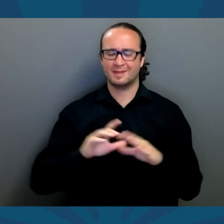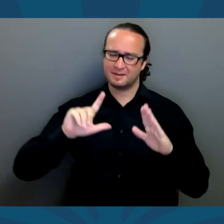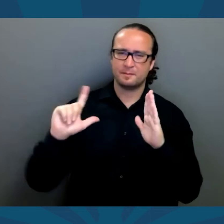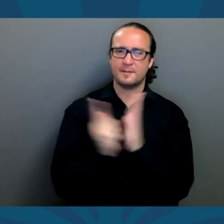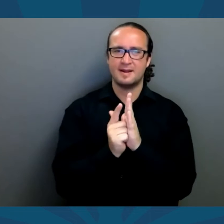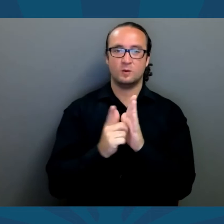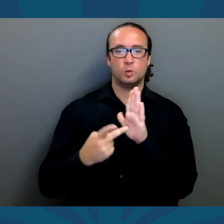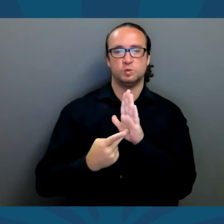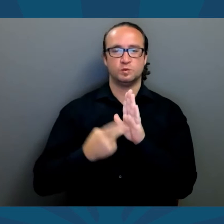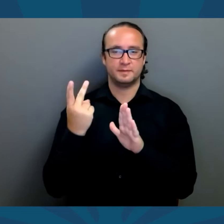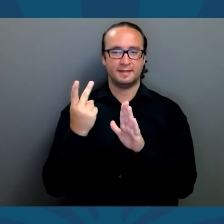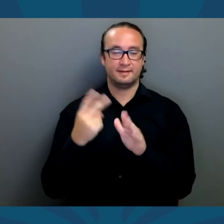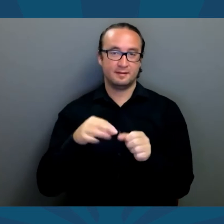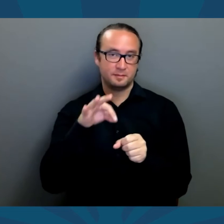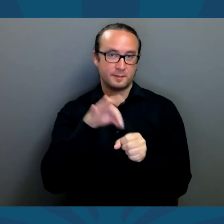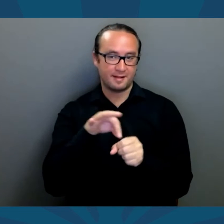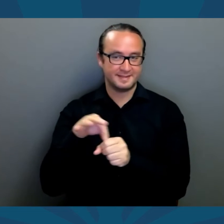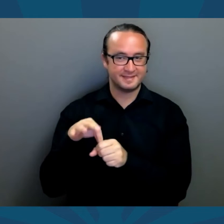ban duplicate ballots,